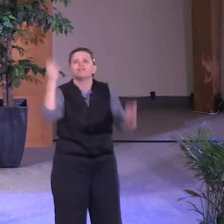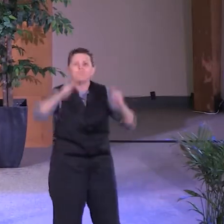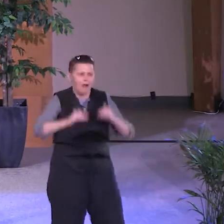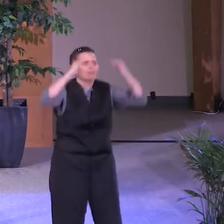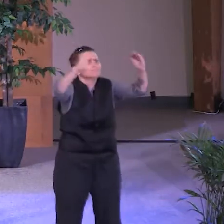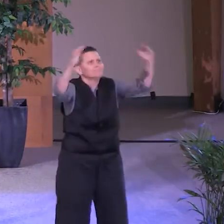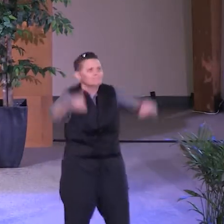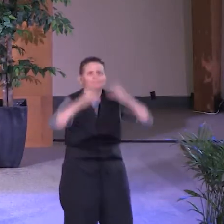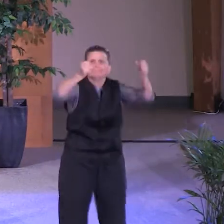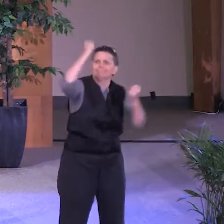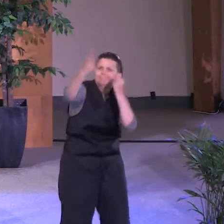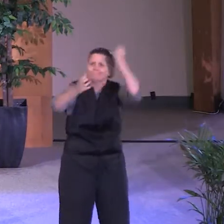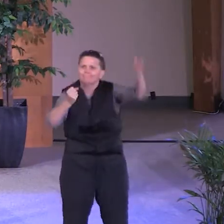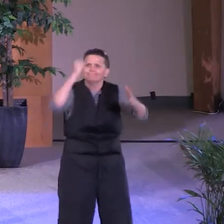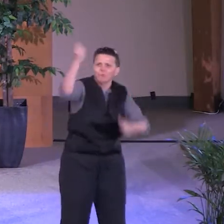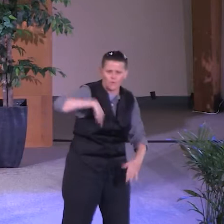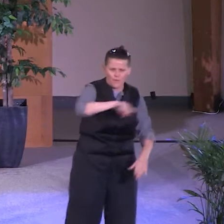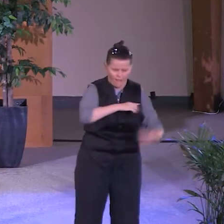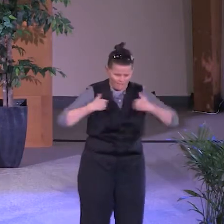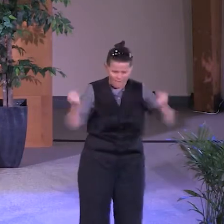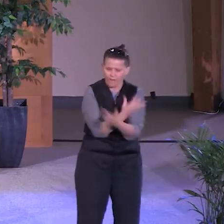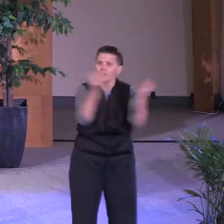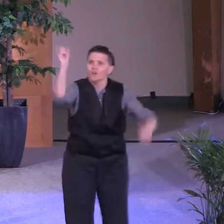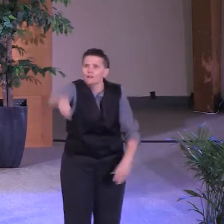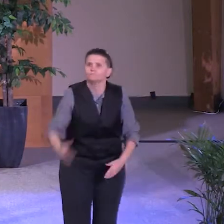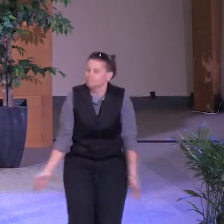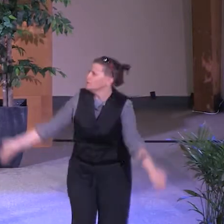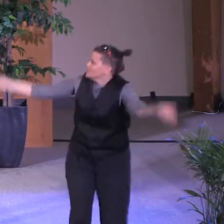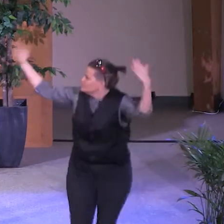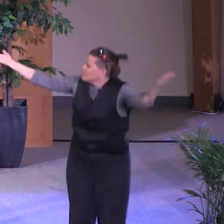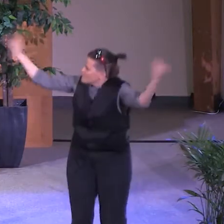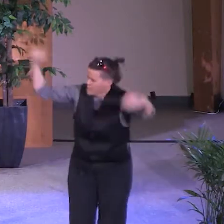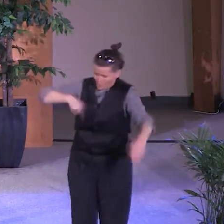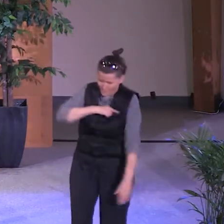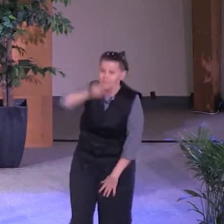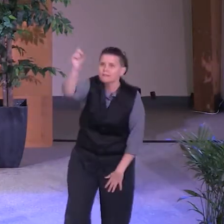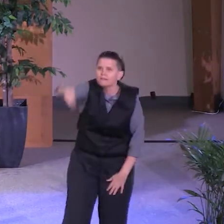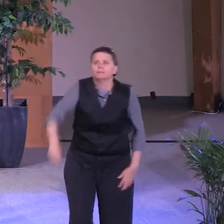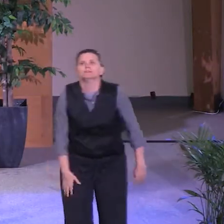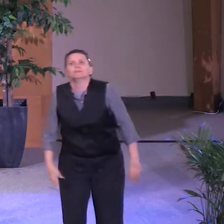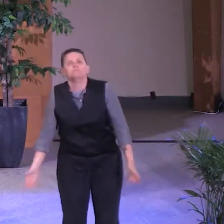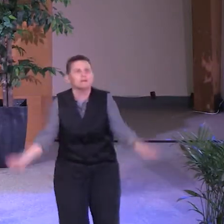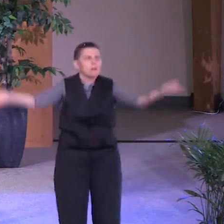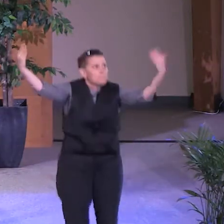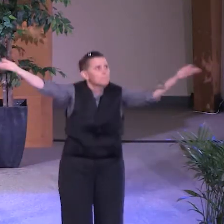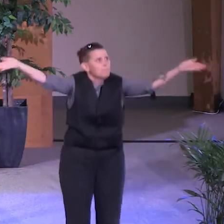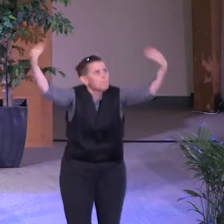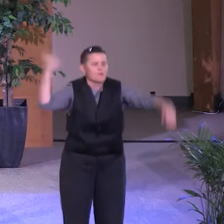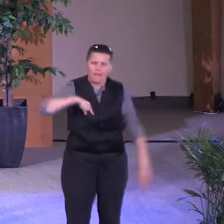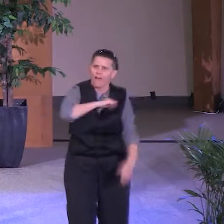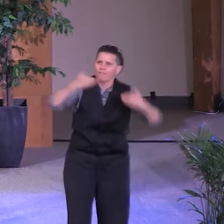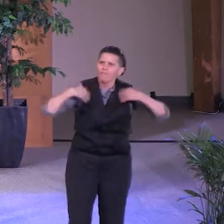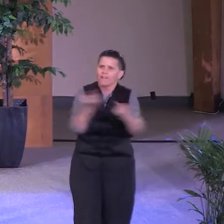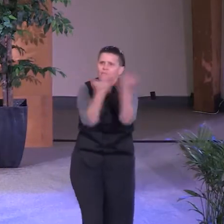lift him up. Our God's got everything we need. Take it up. We got everything we need. Take it up, take it up.